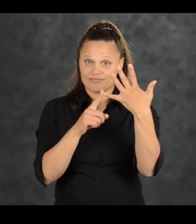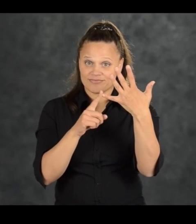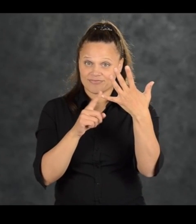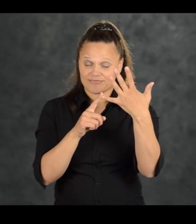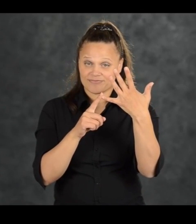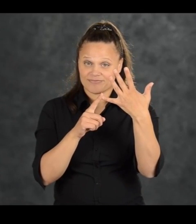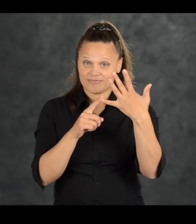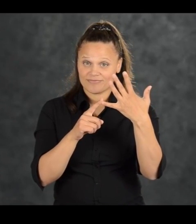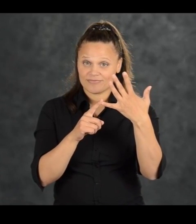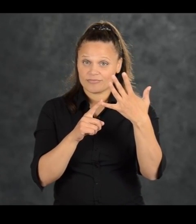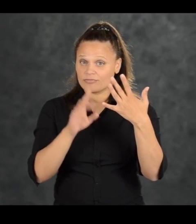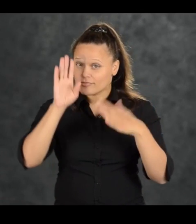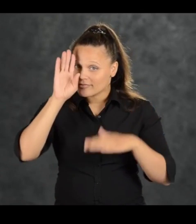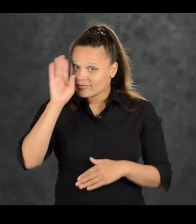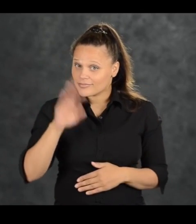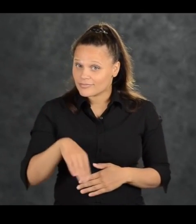So the last and final tip.